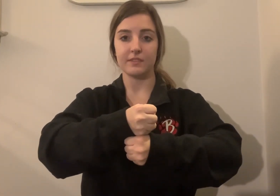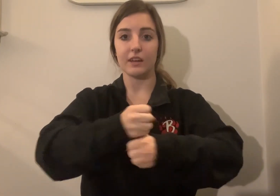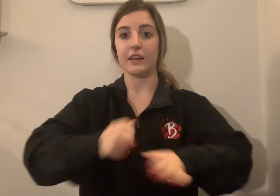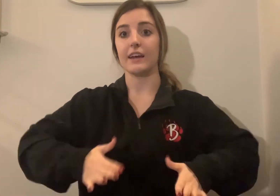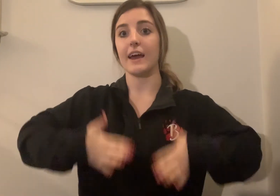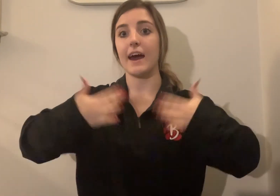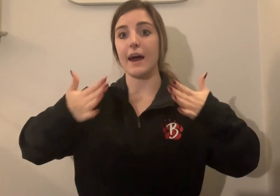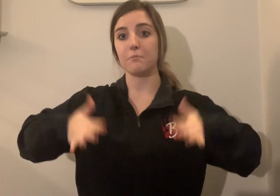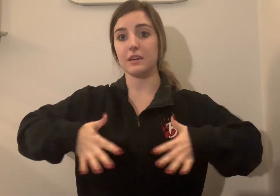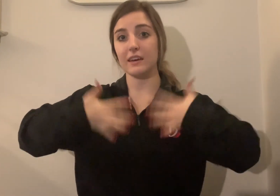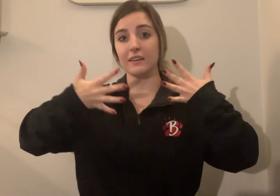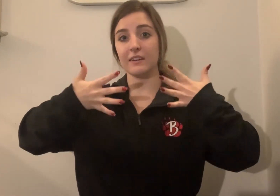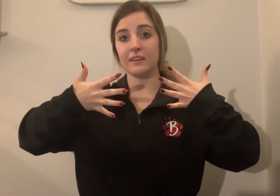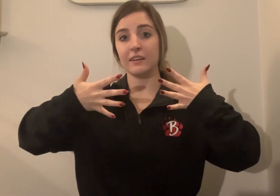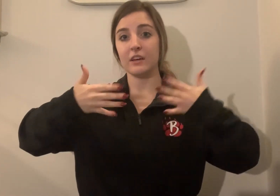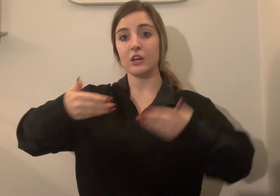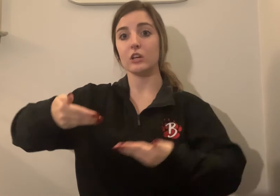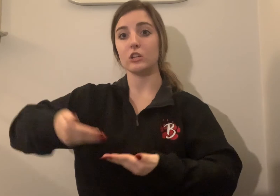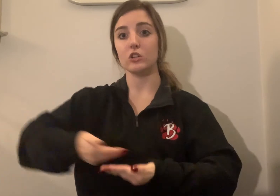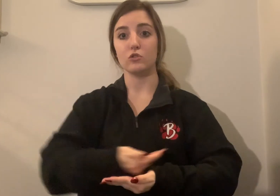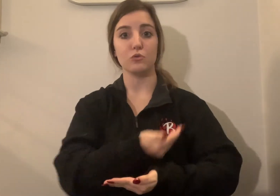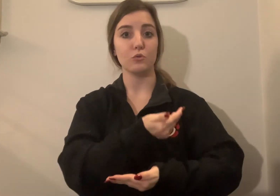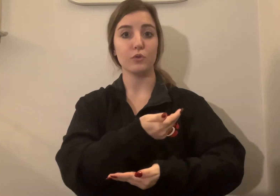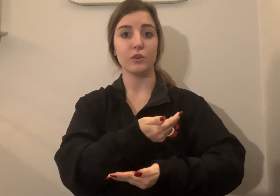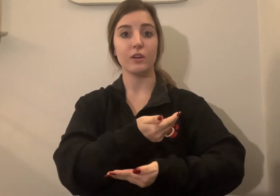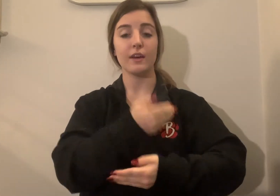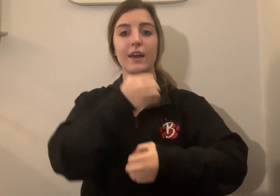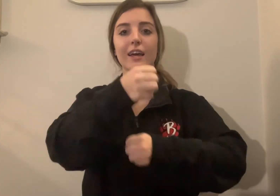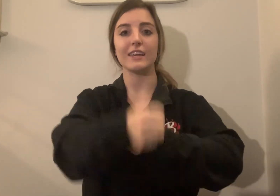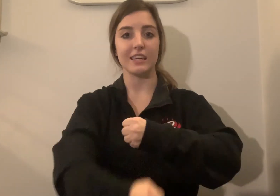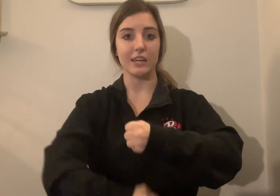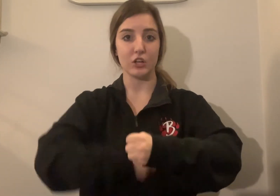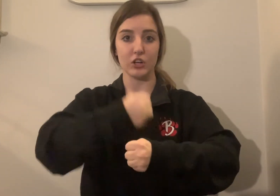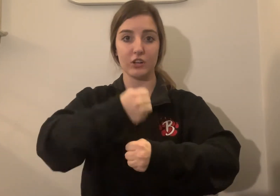Again, happy new year.